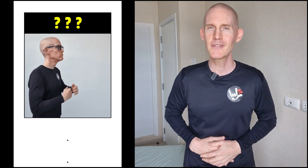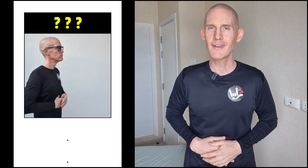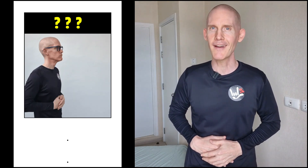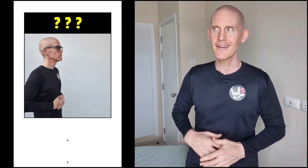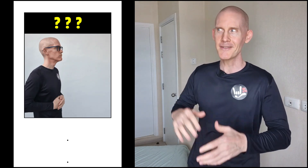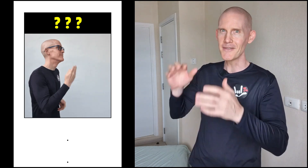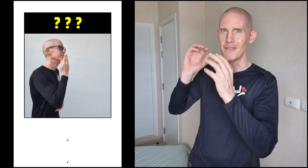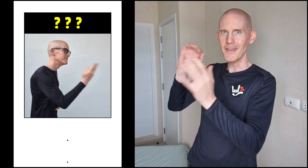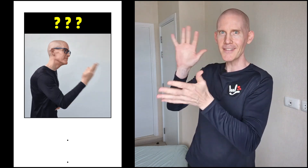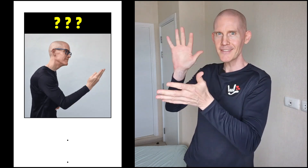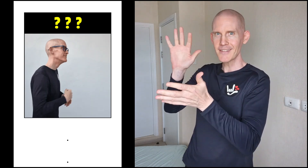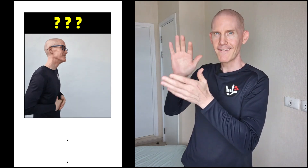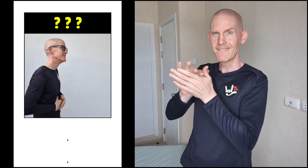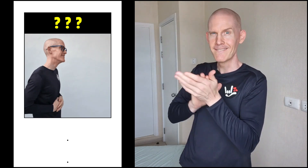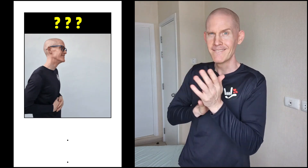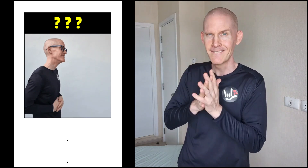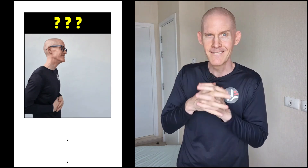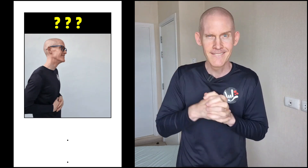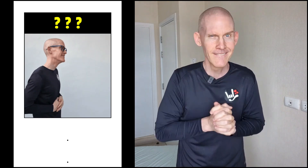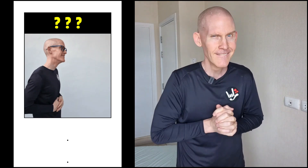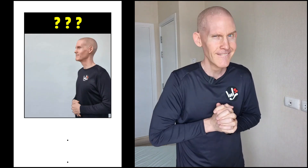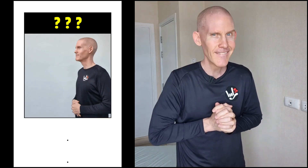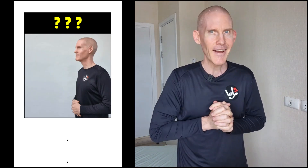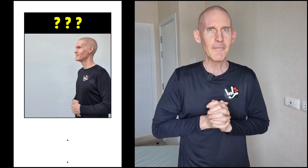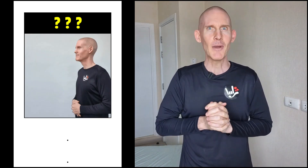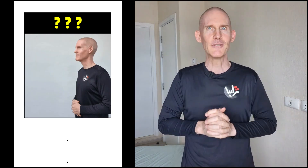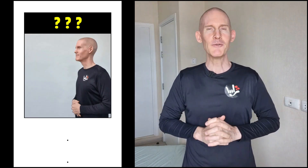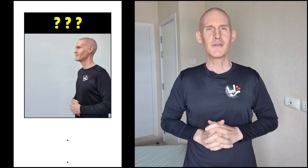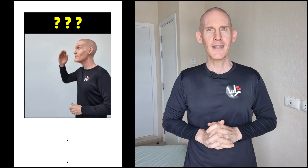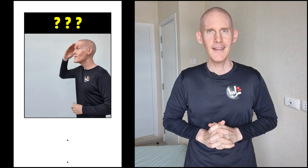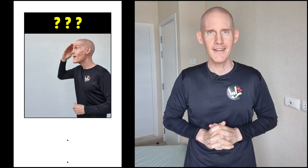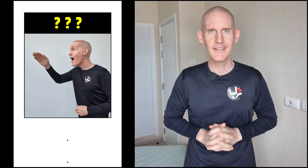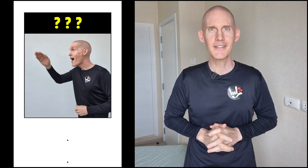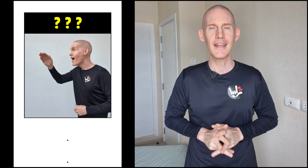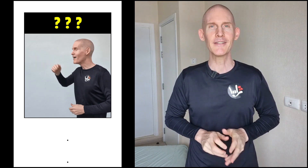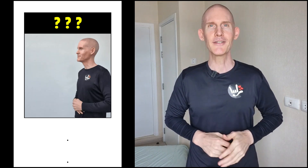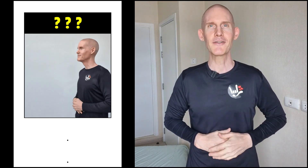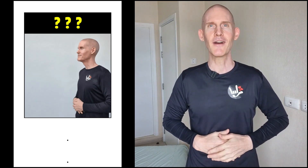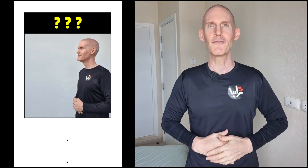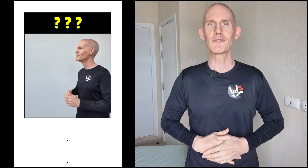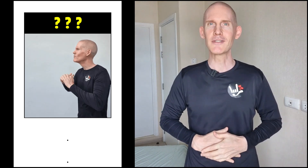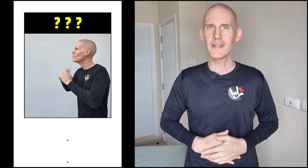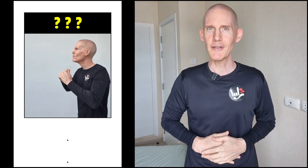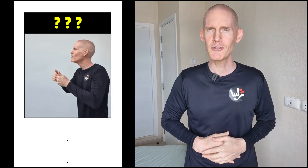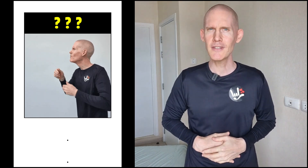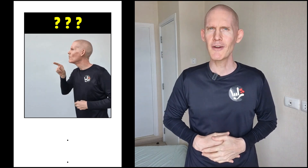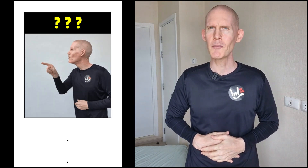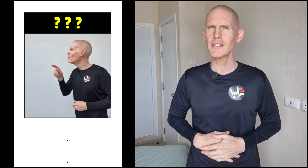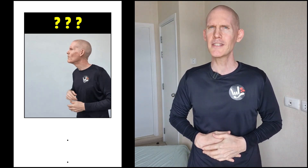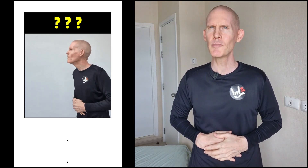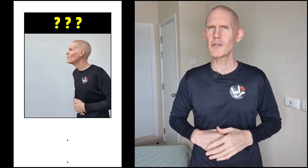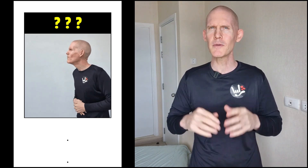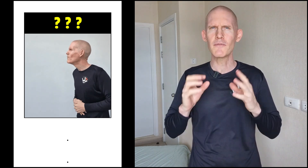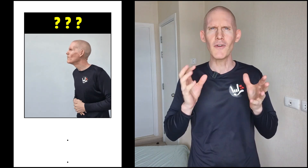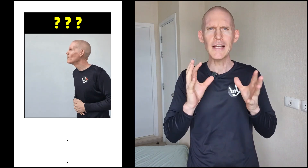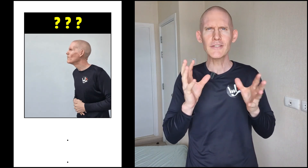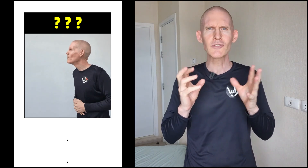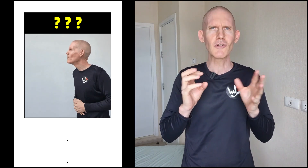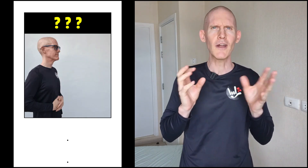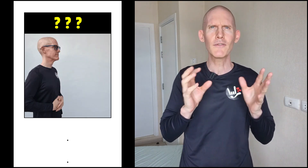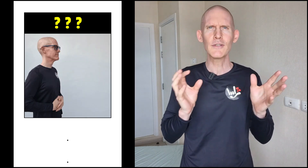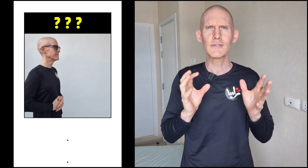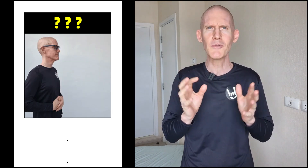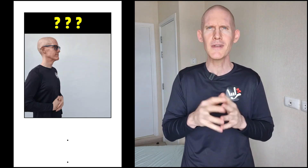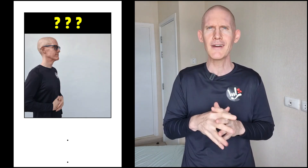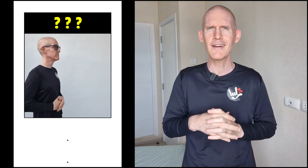Can you sign this? I bet you can. It's an ASL conversation. Now, it might seem a little bit fast.